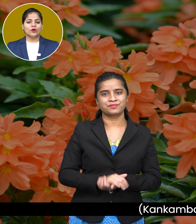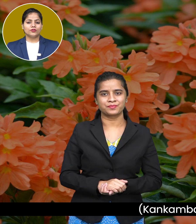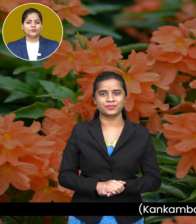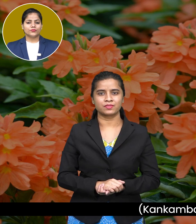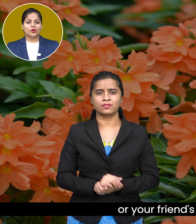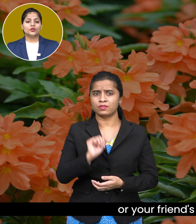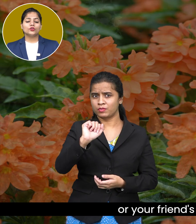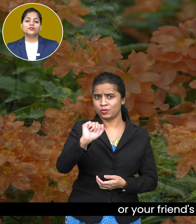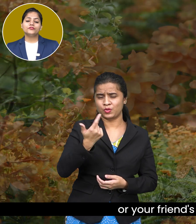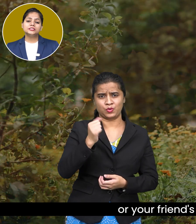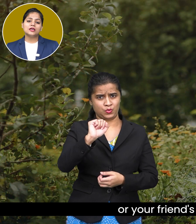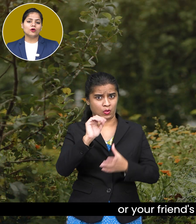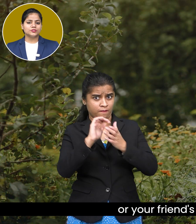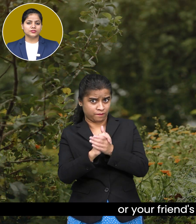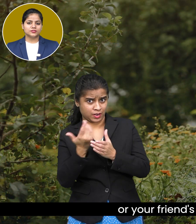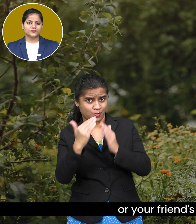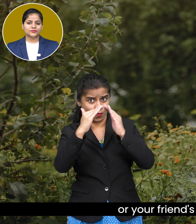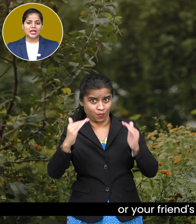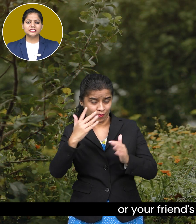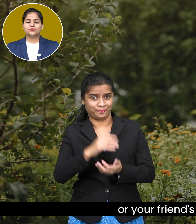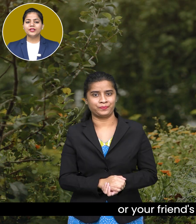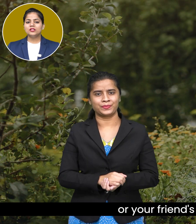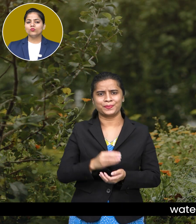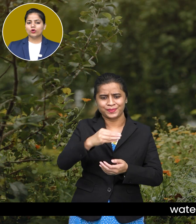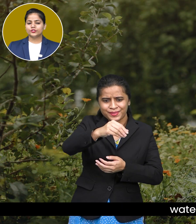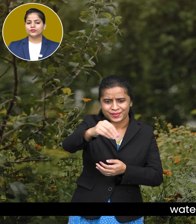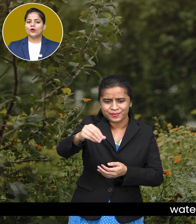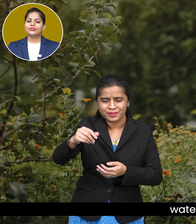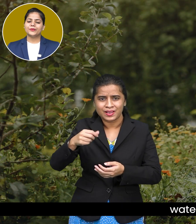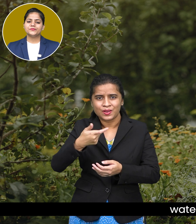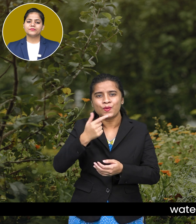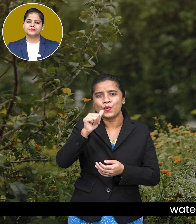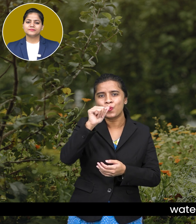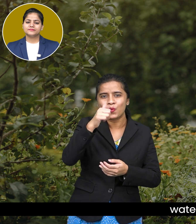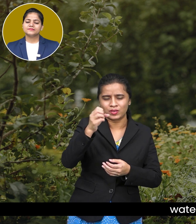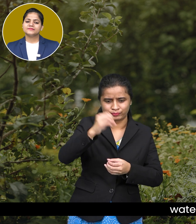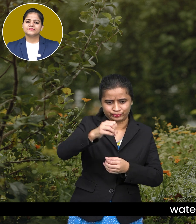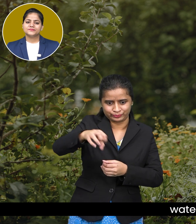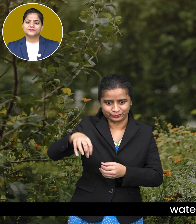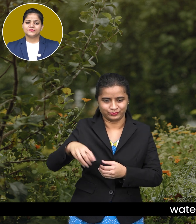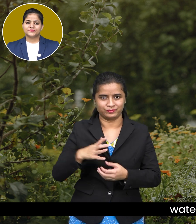from your or your friends' houses and sprinkle water on them.